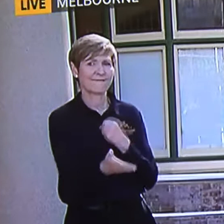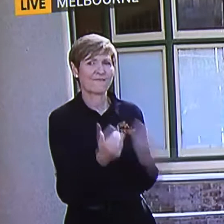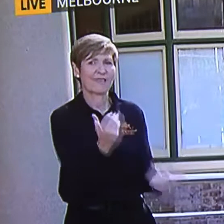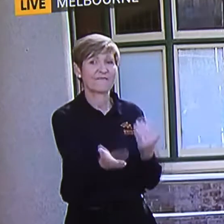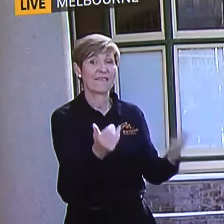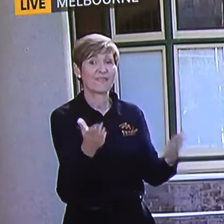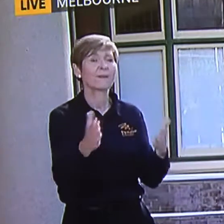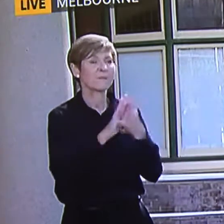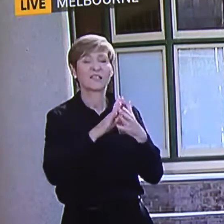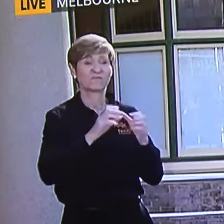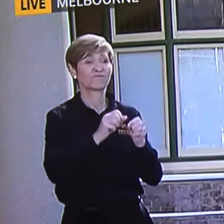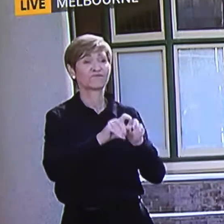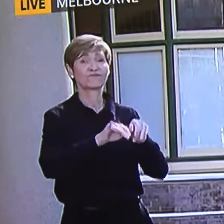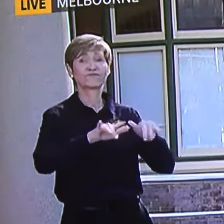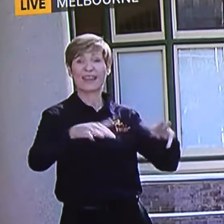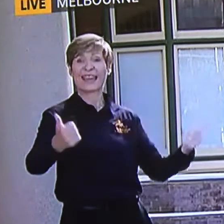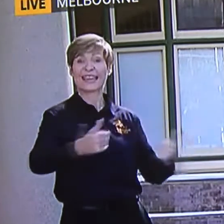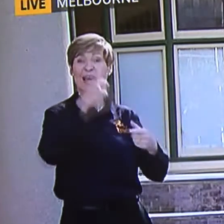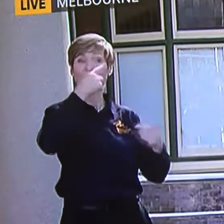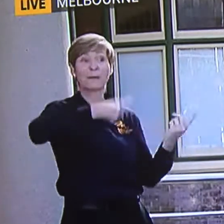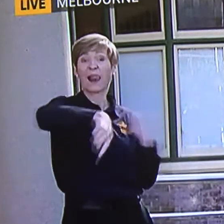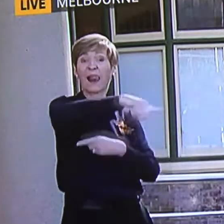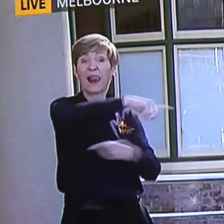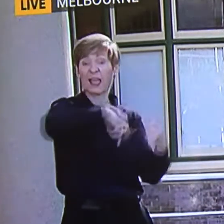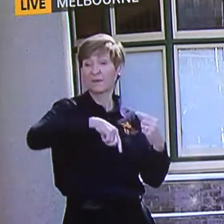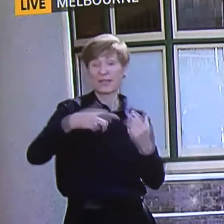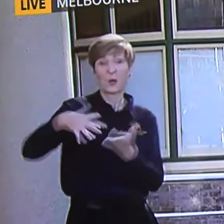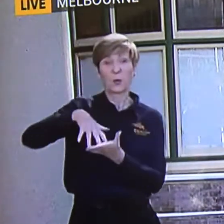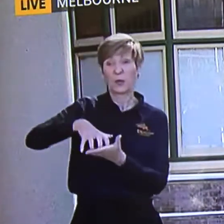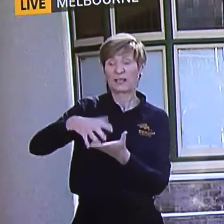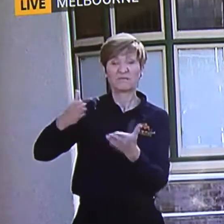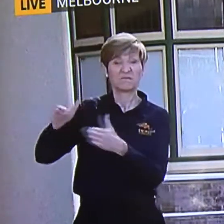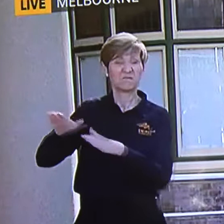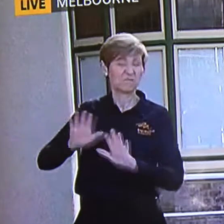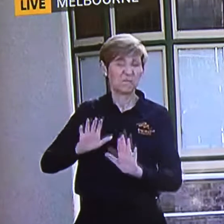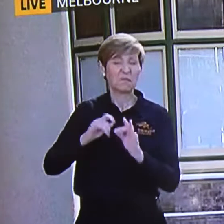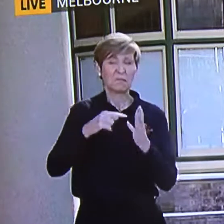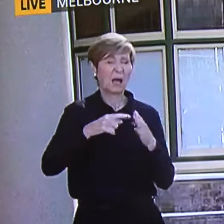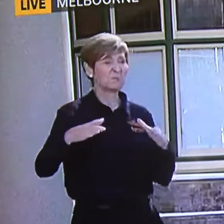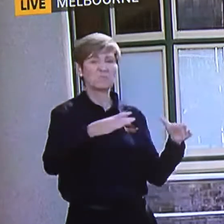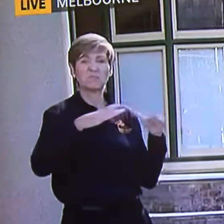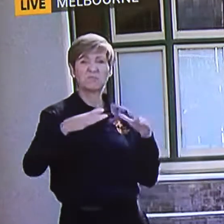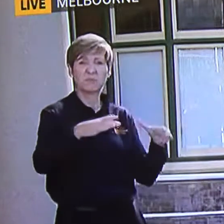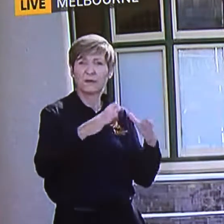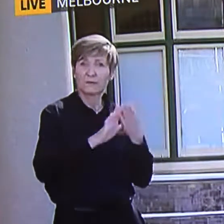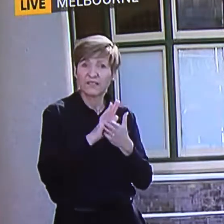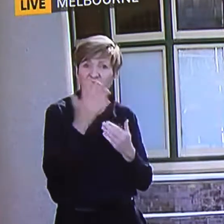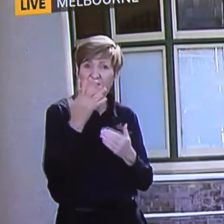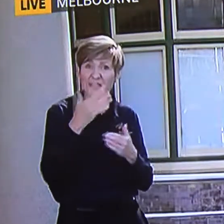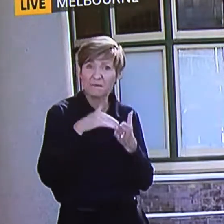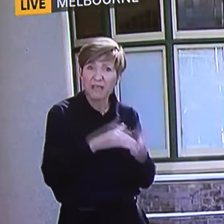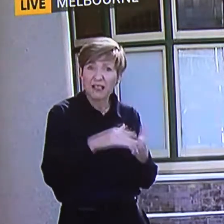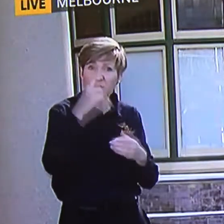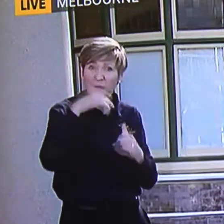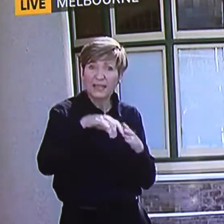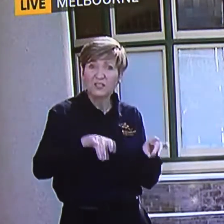medical advice. Essentially, if it were 60% of the population that were required to produce this, that would be 15 million Australians, and